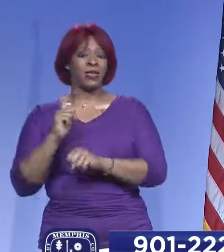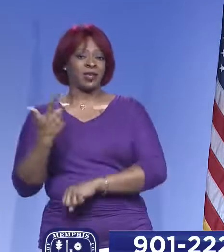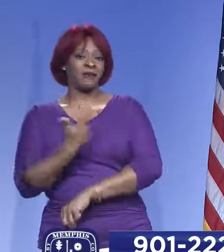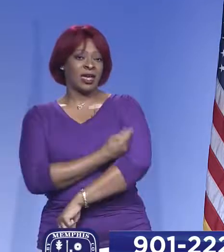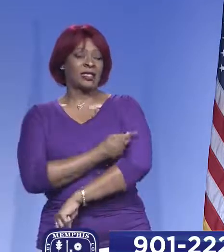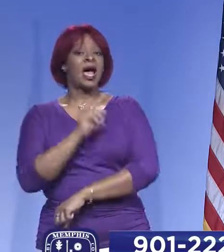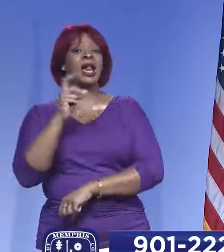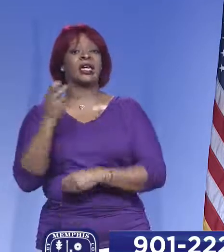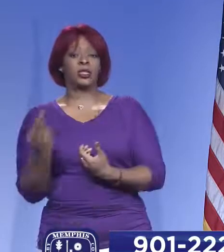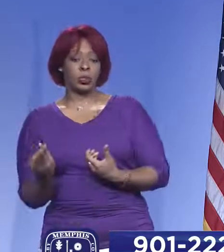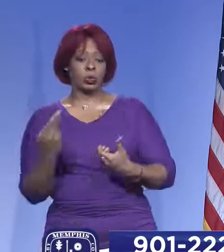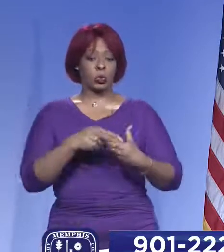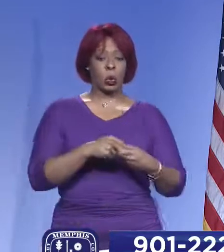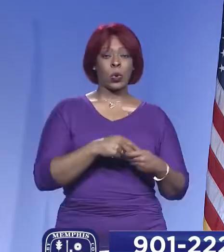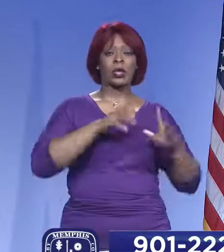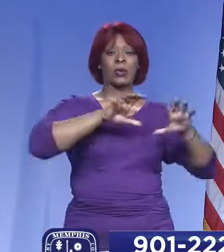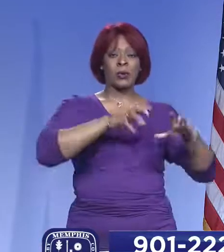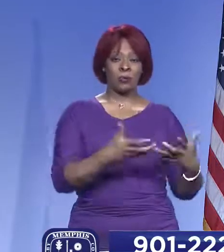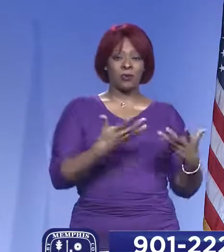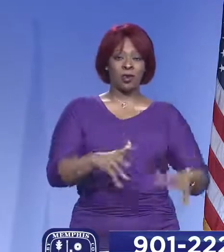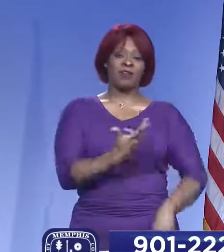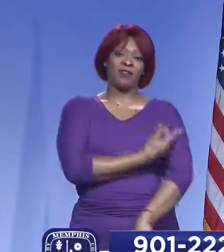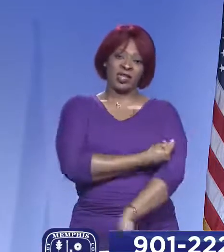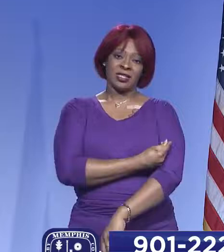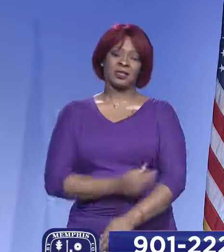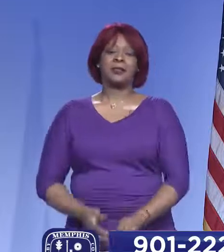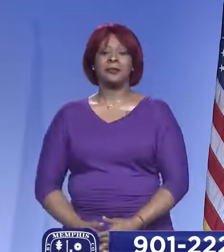they join the vaccinated fraction.